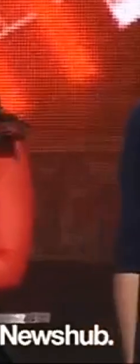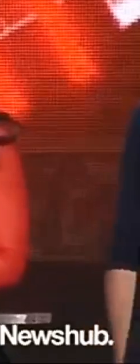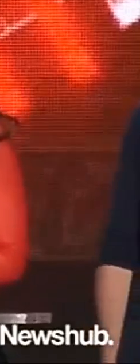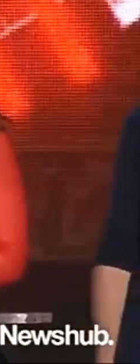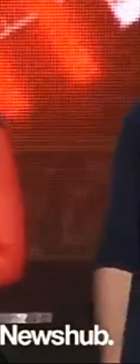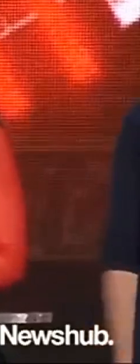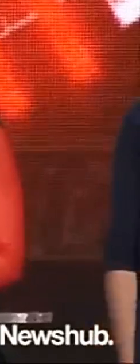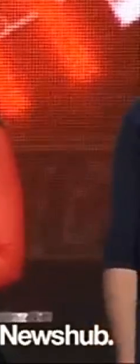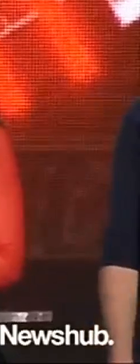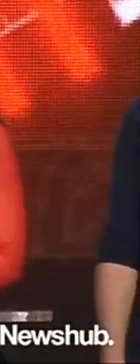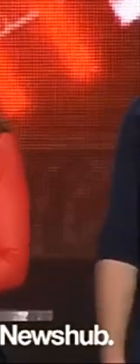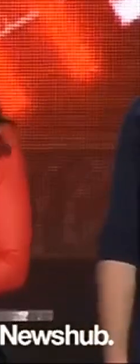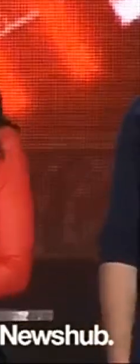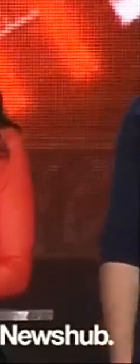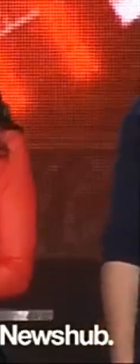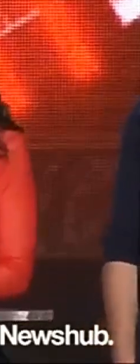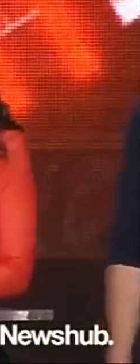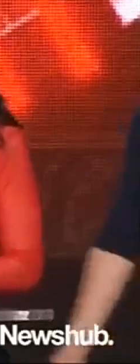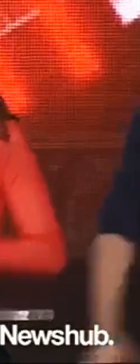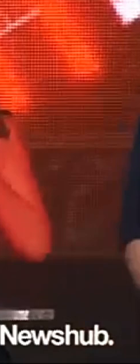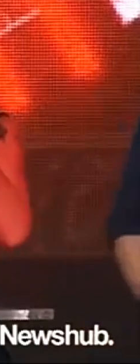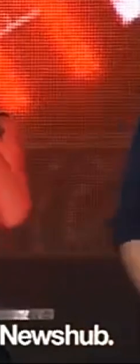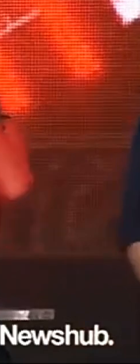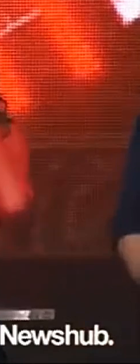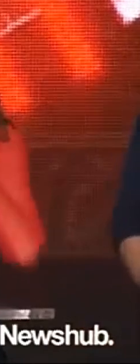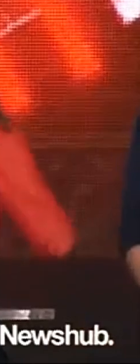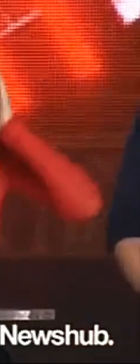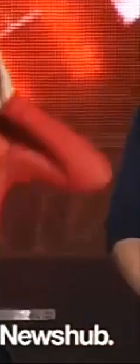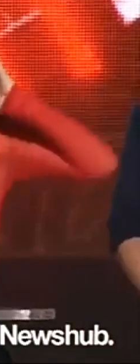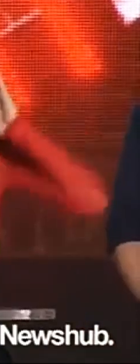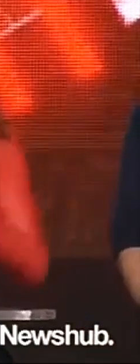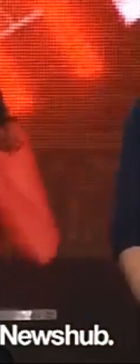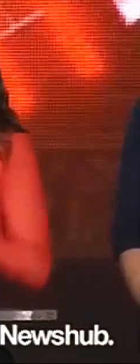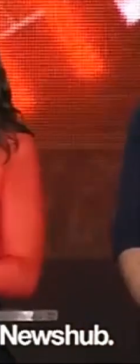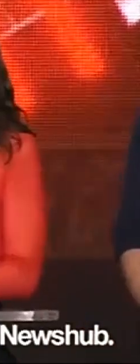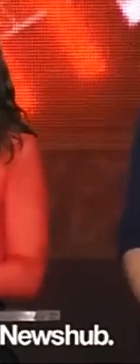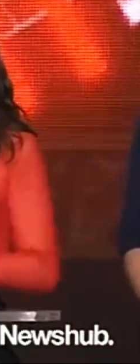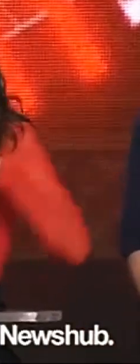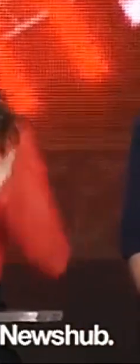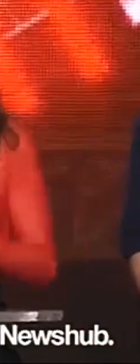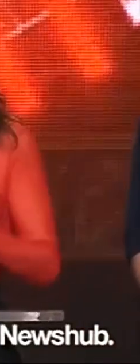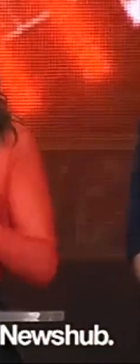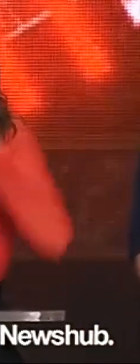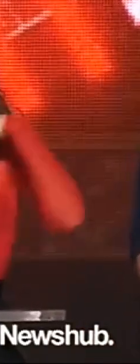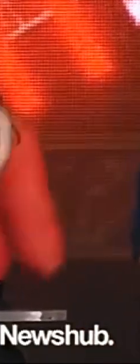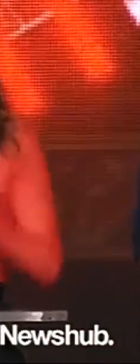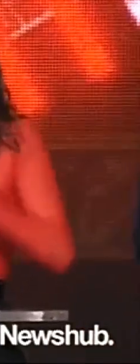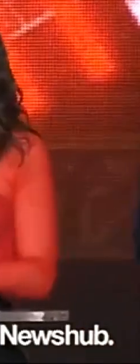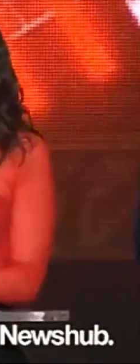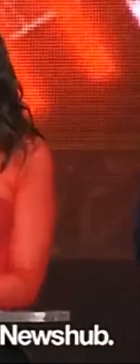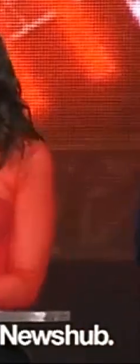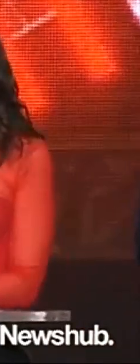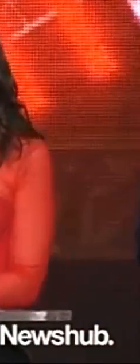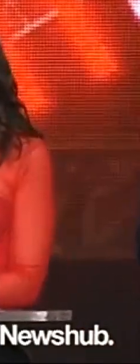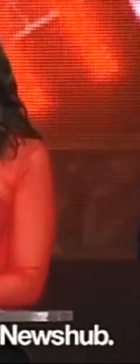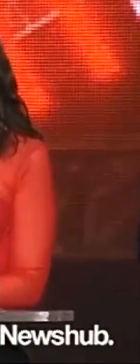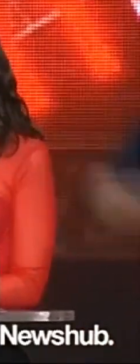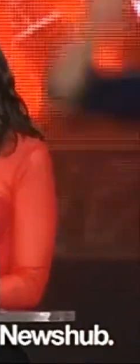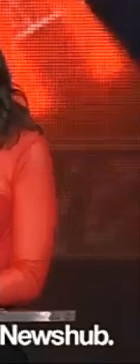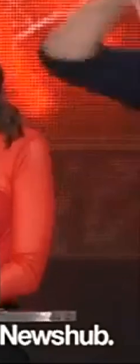I am so happy to have such an articulate, exciting, young, beautiful leader